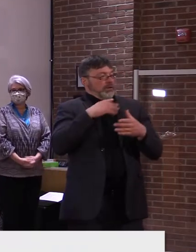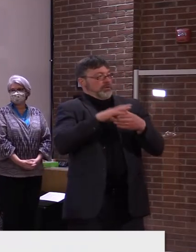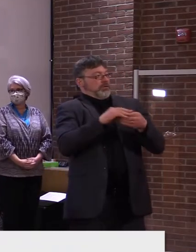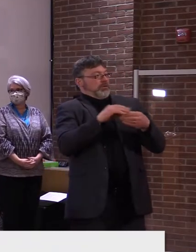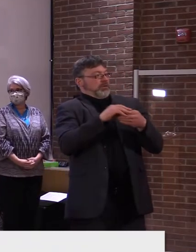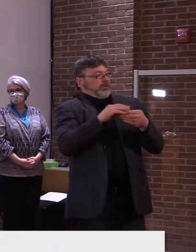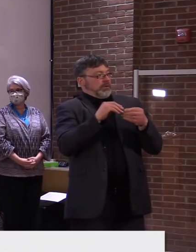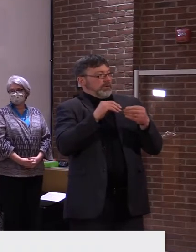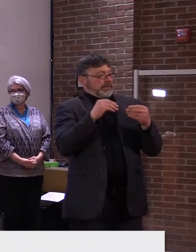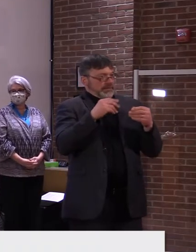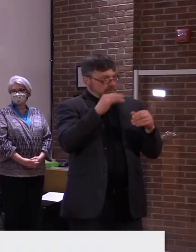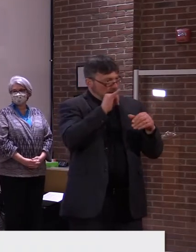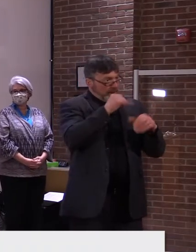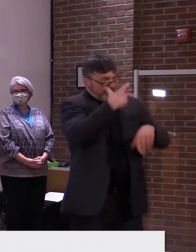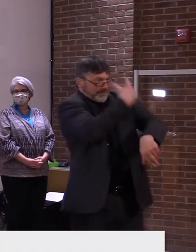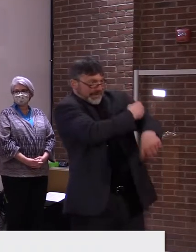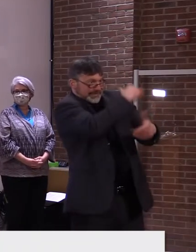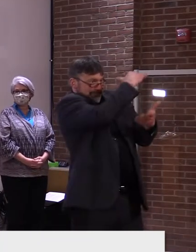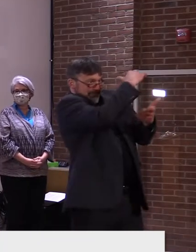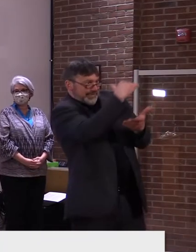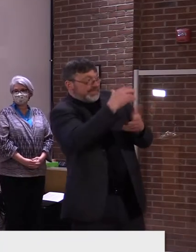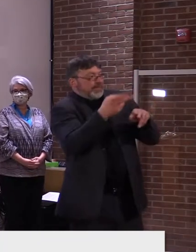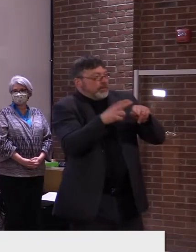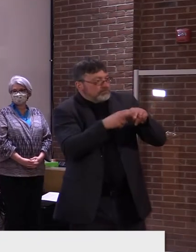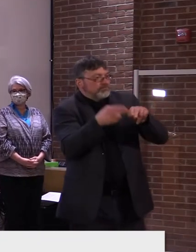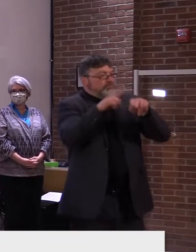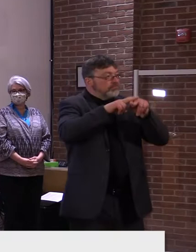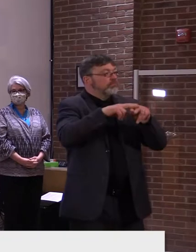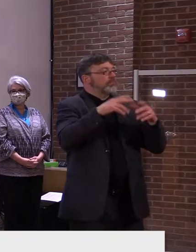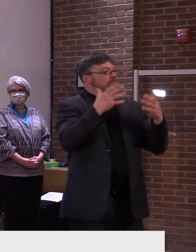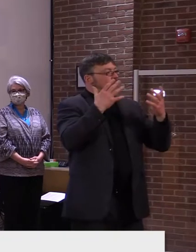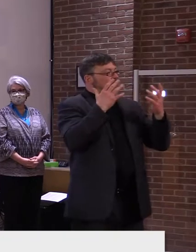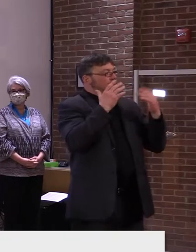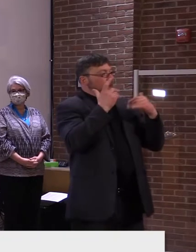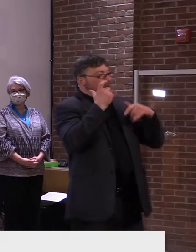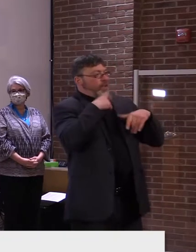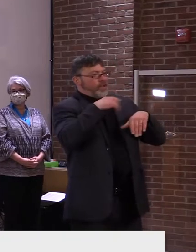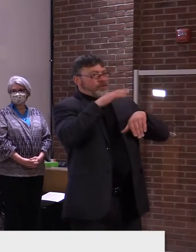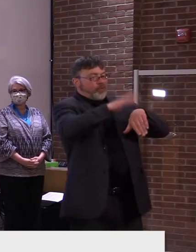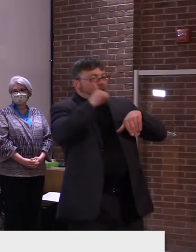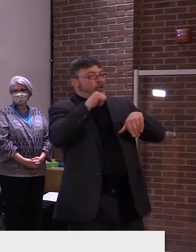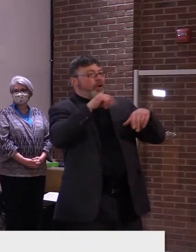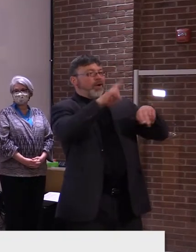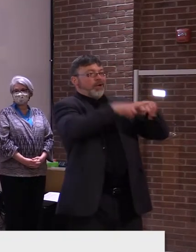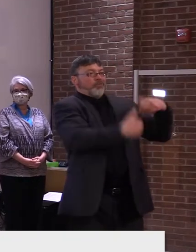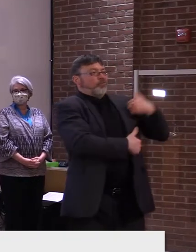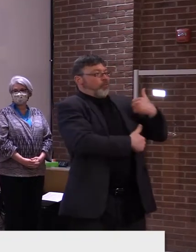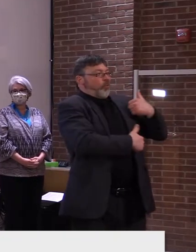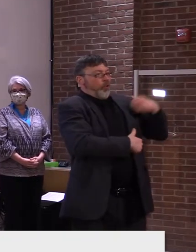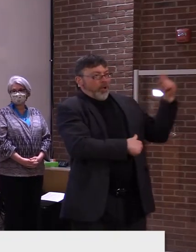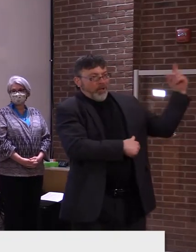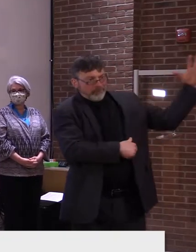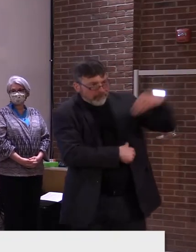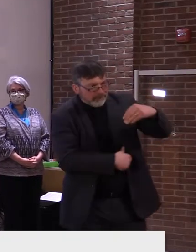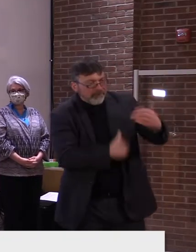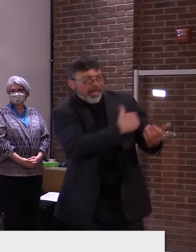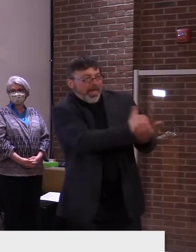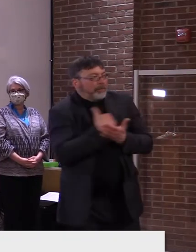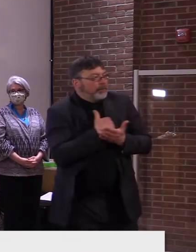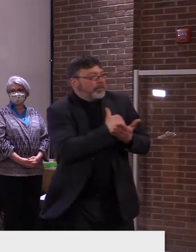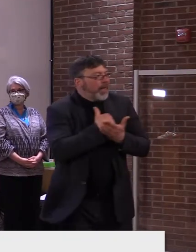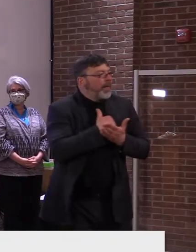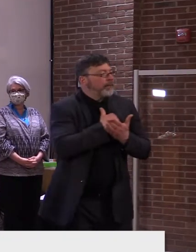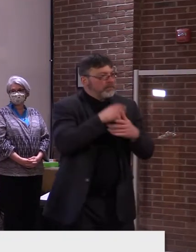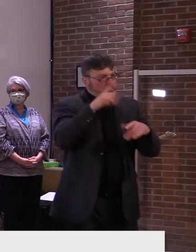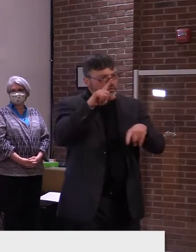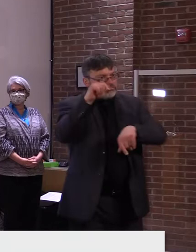by mobilizing the National Guard in several tranches, the last one being in the first part of April